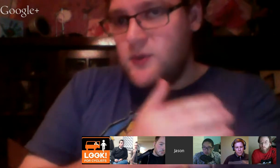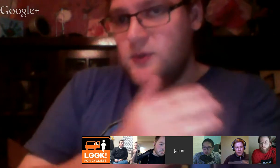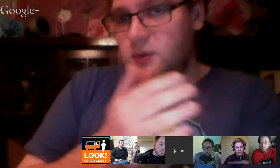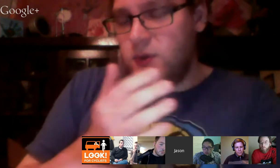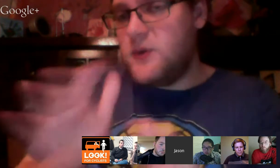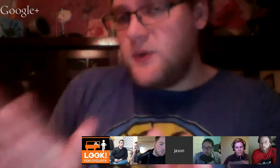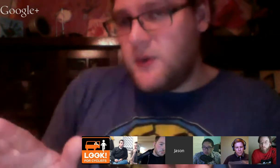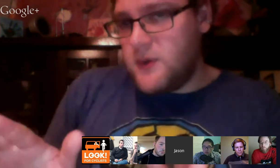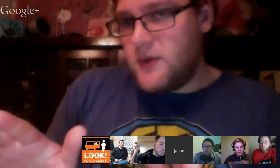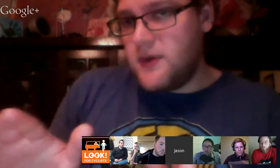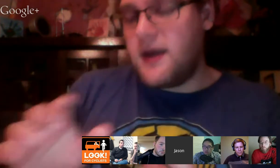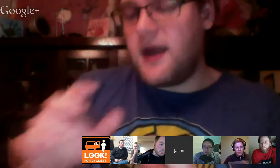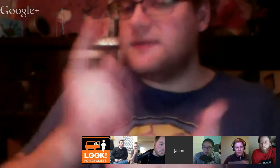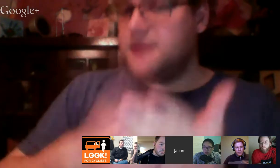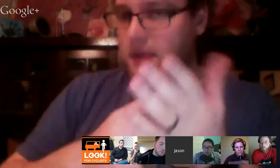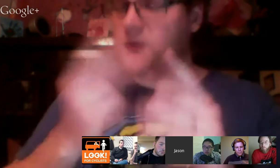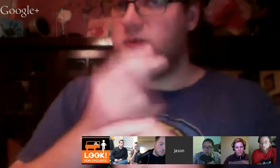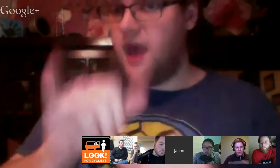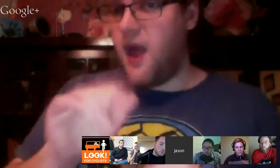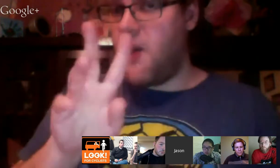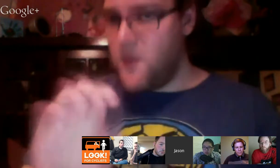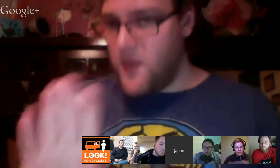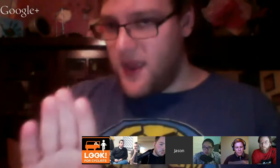call waiting music, things like that.